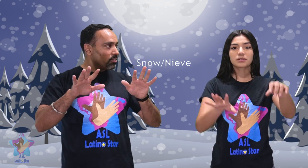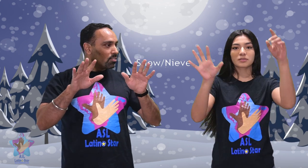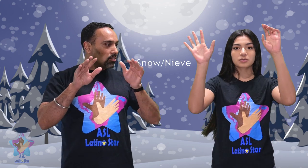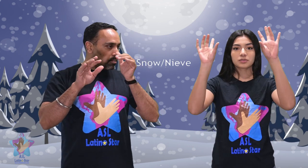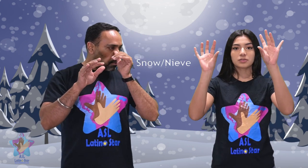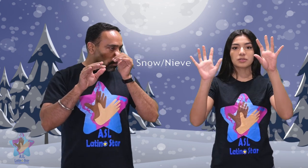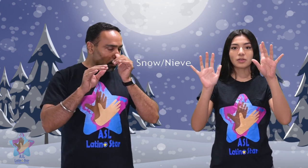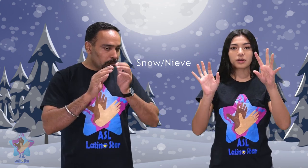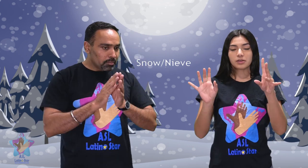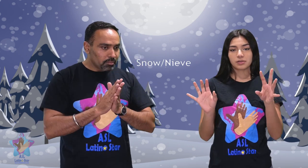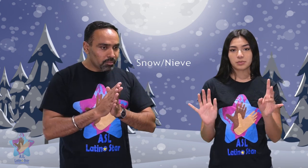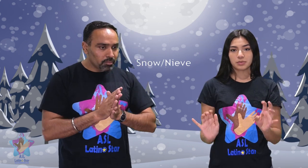Mieve.